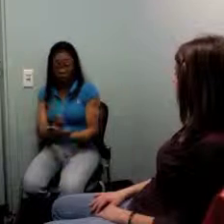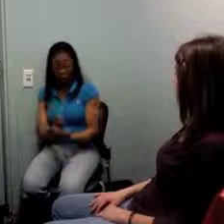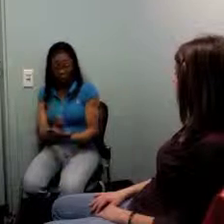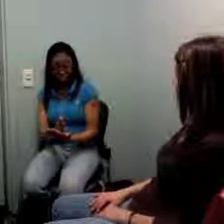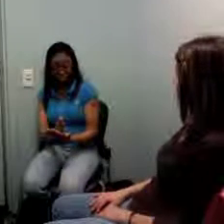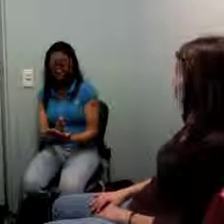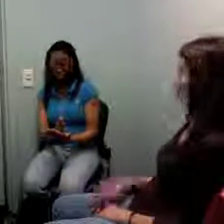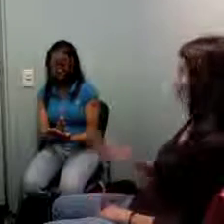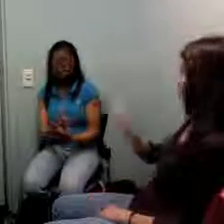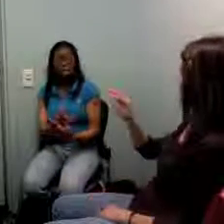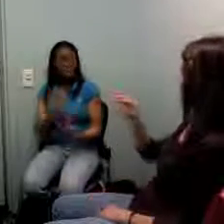I have to remember that.